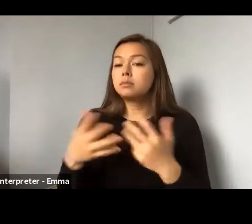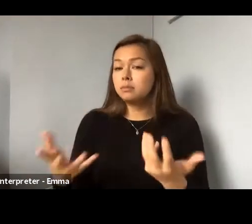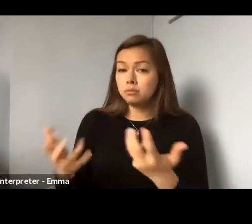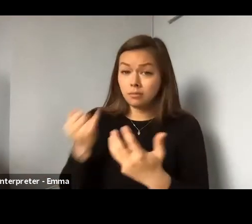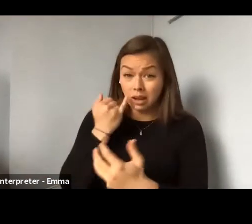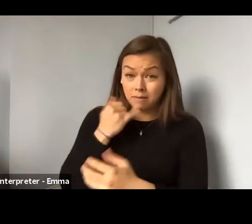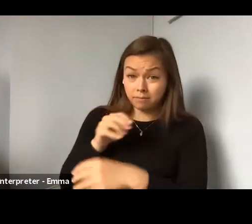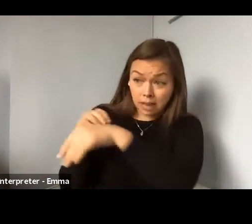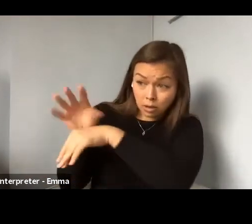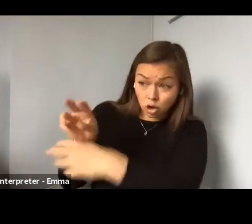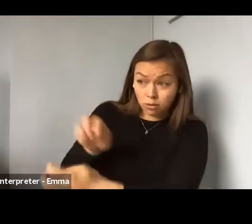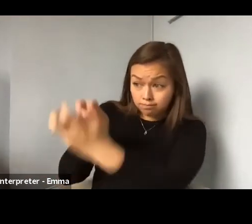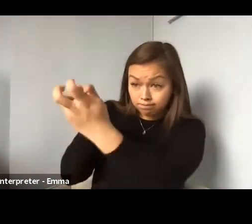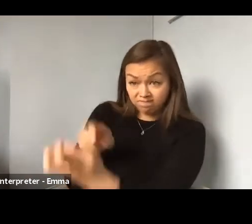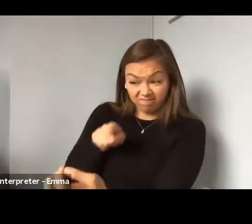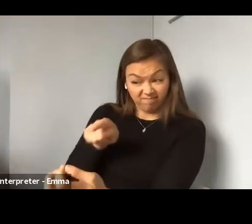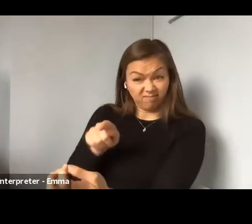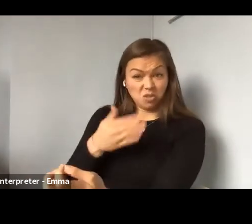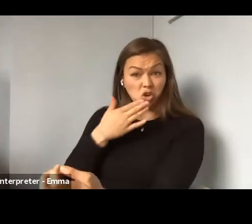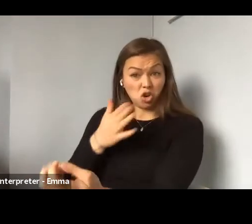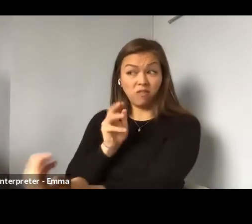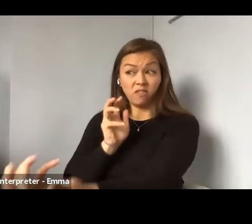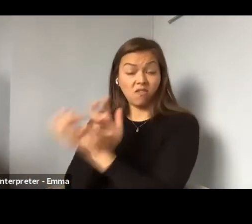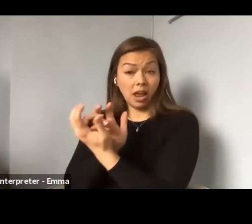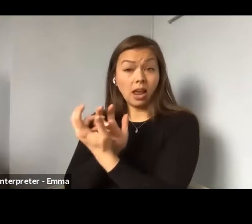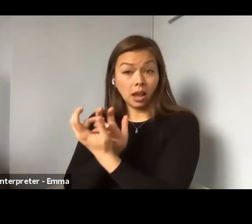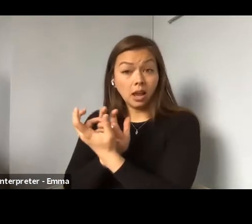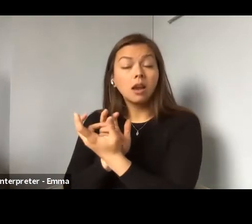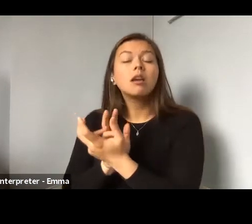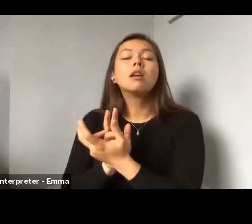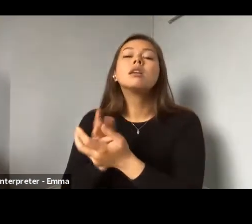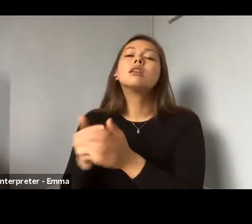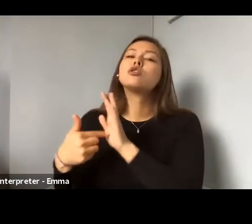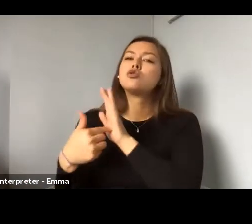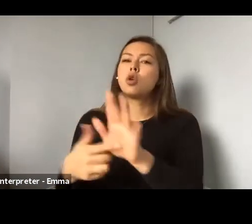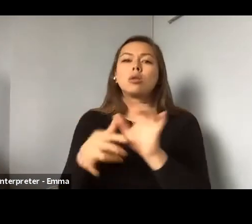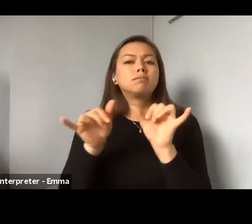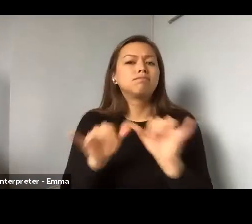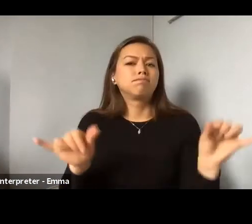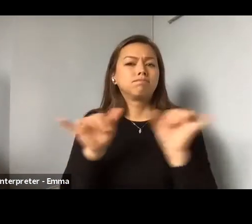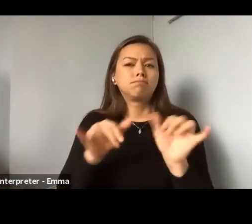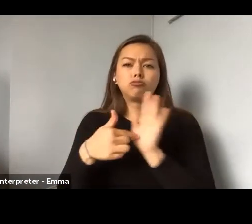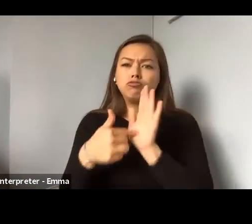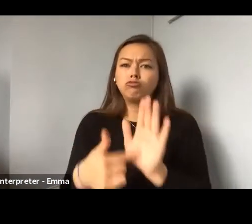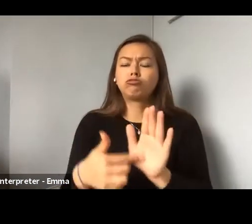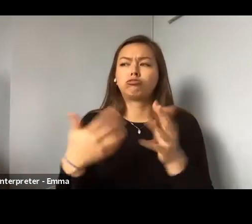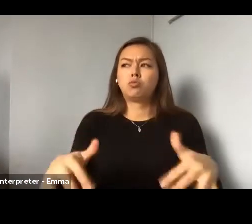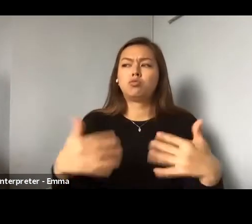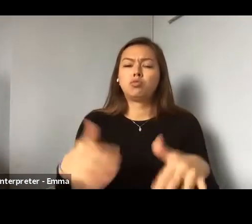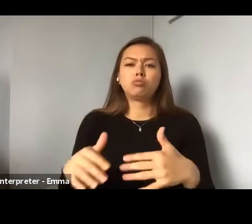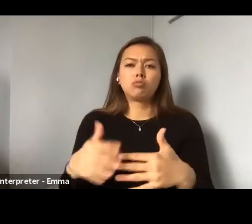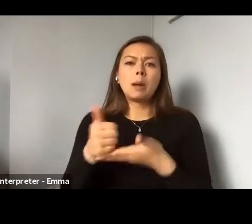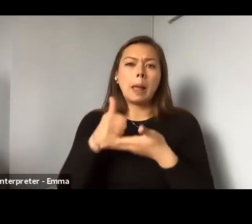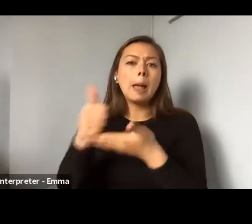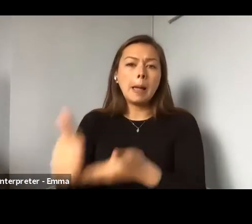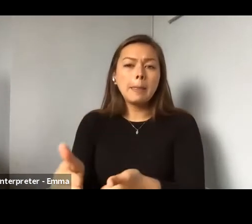is something that's consistently shown to help with, say, the emotional outcomes of experiencing something like dating